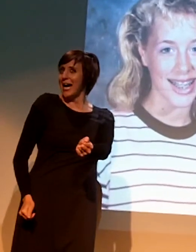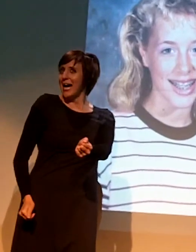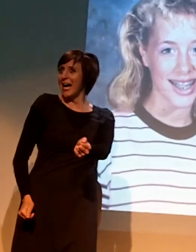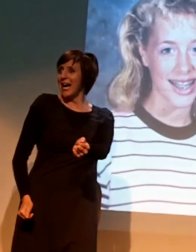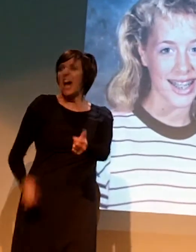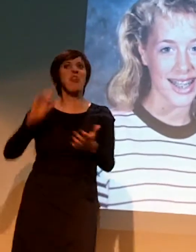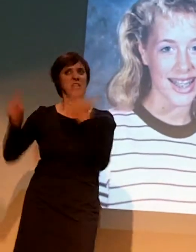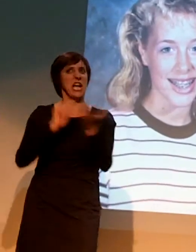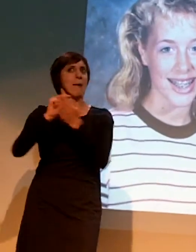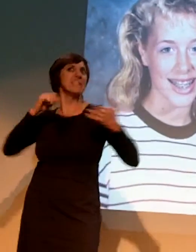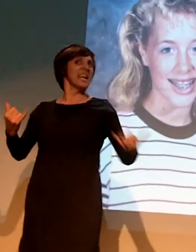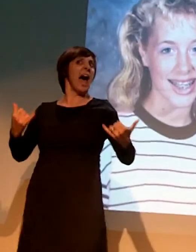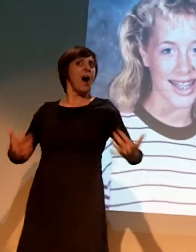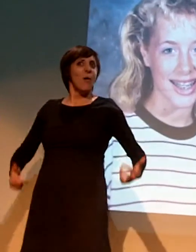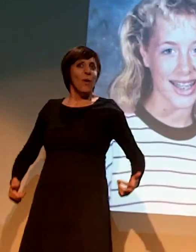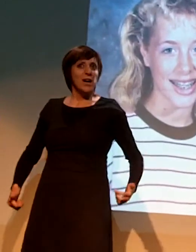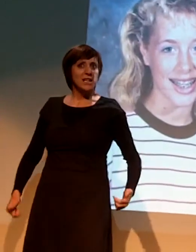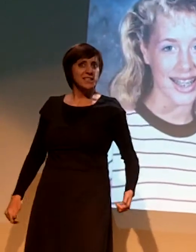The time is now.